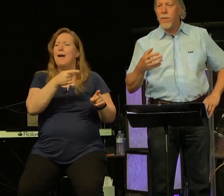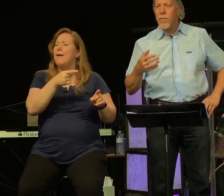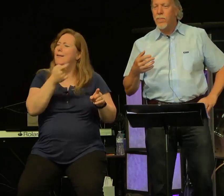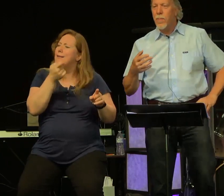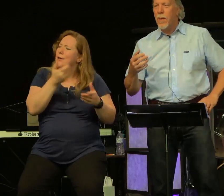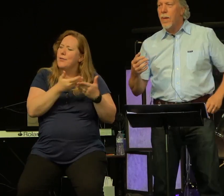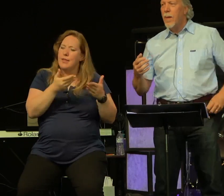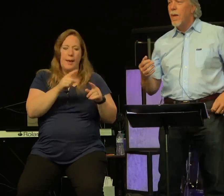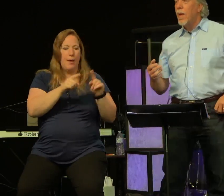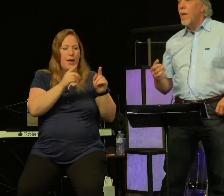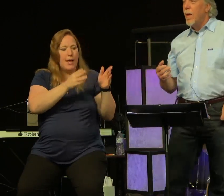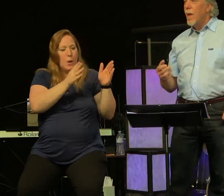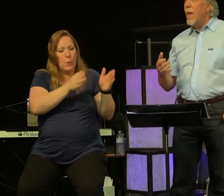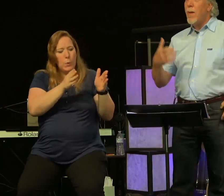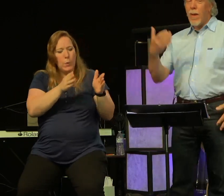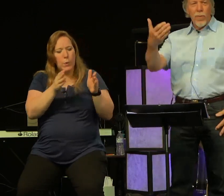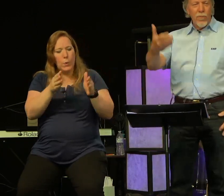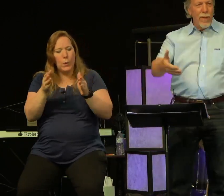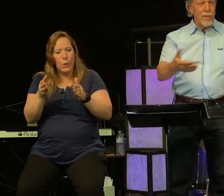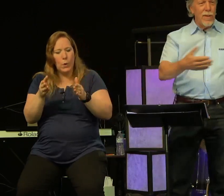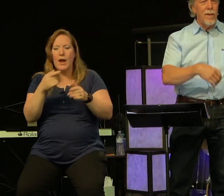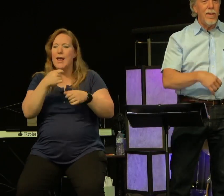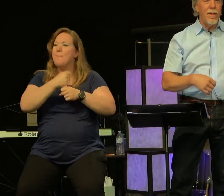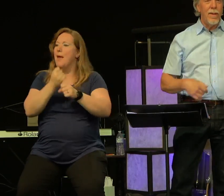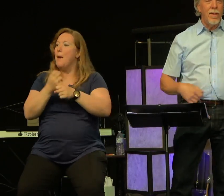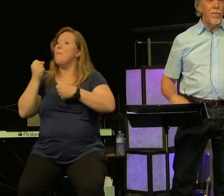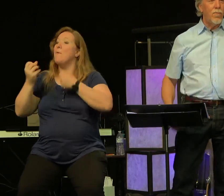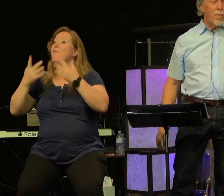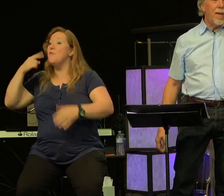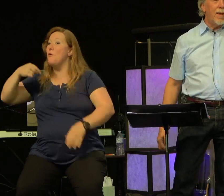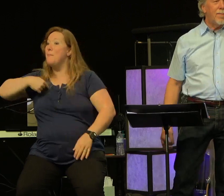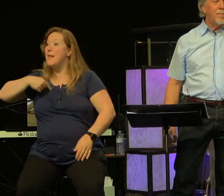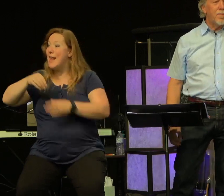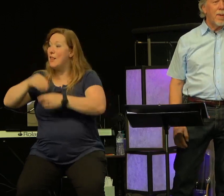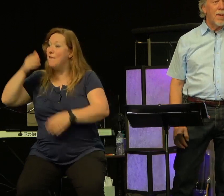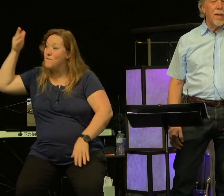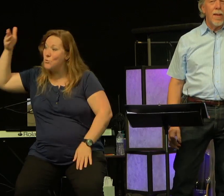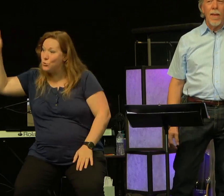earth, he made provision for me.